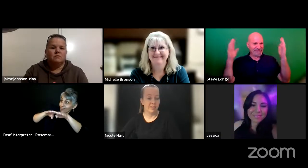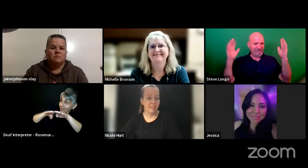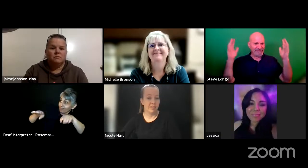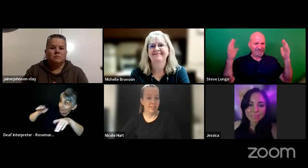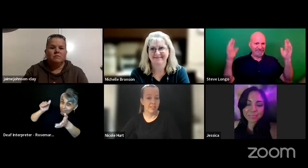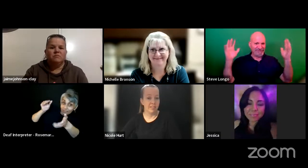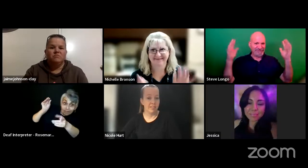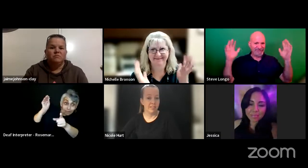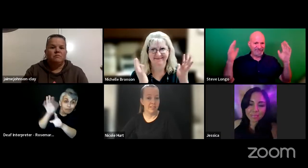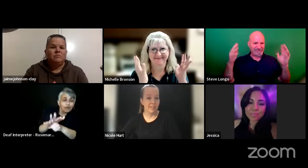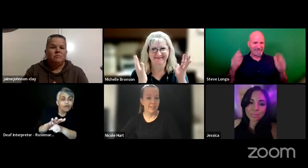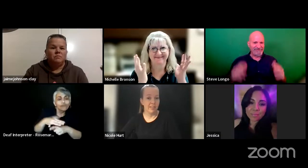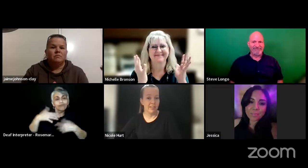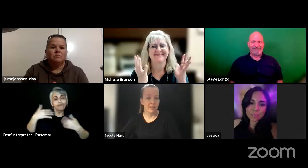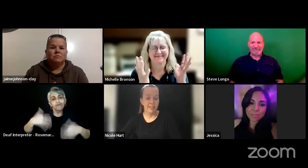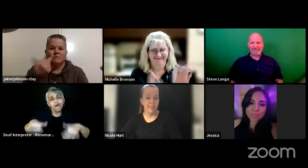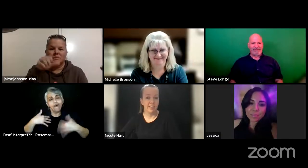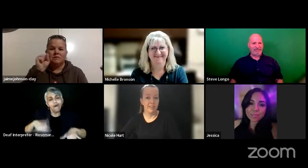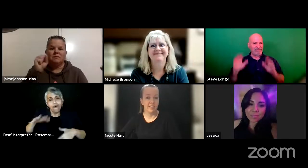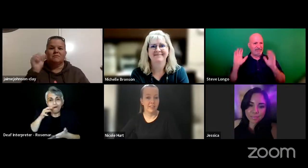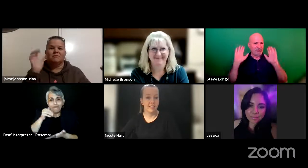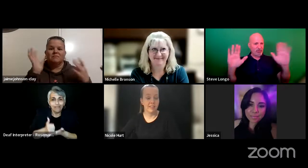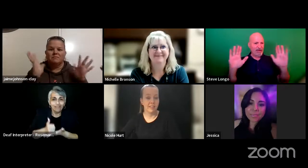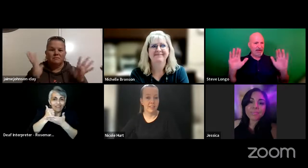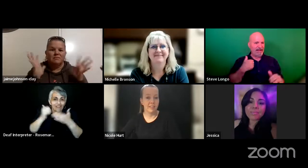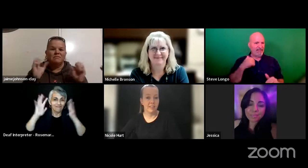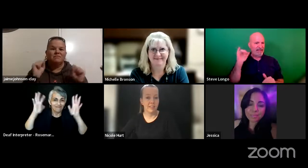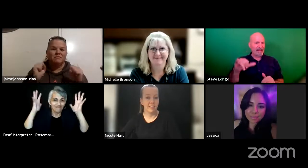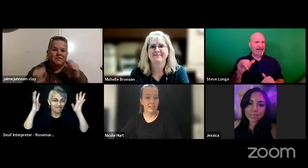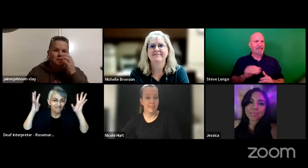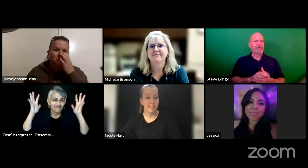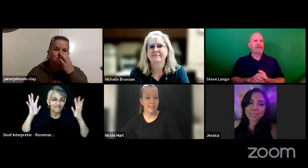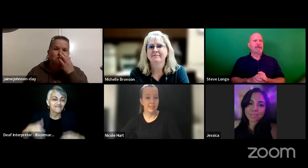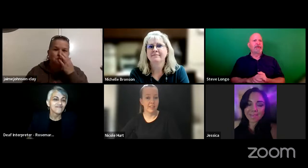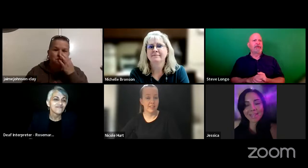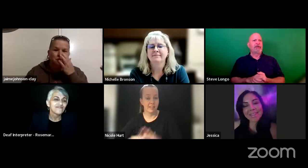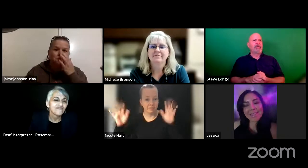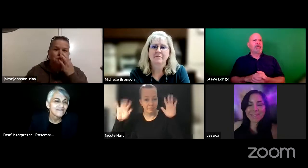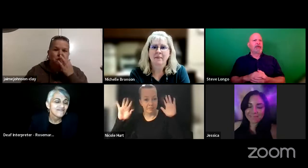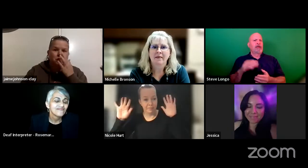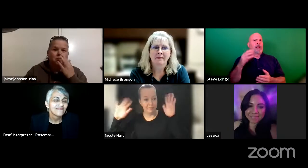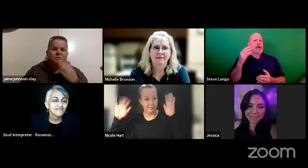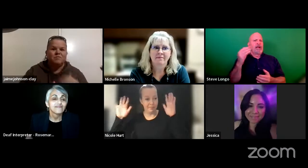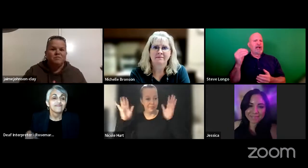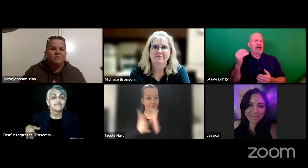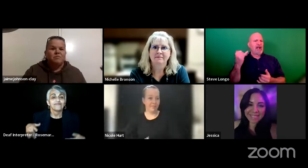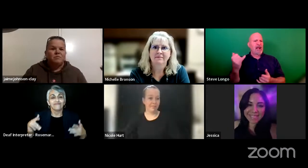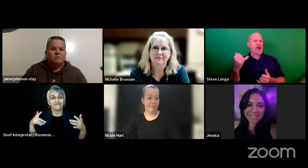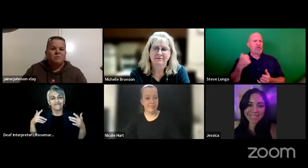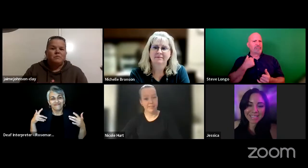a big help in that effort. So really want to celebrate that.